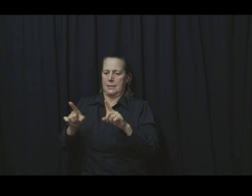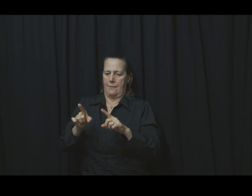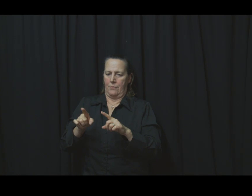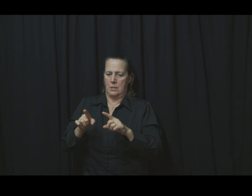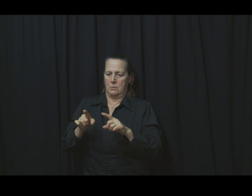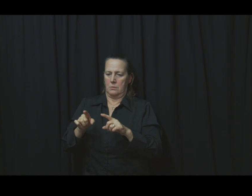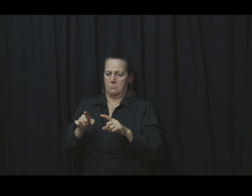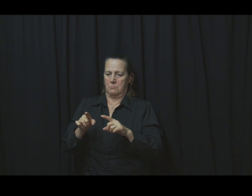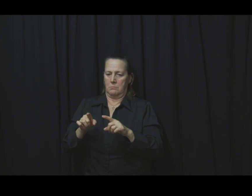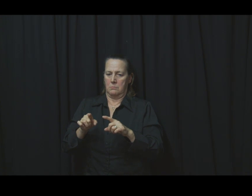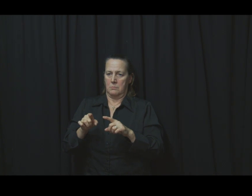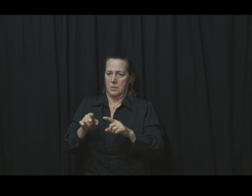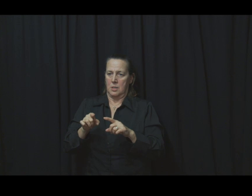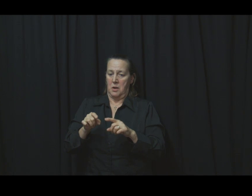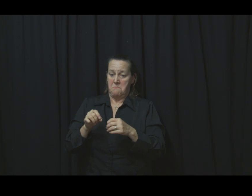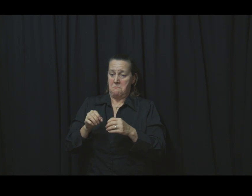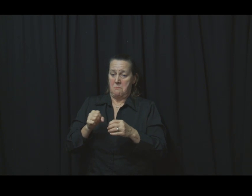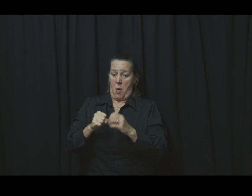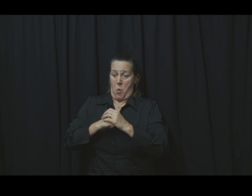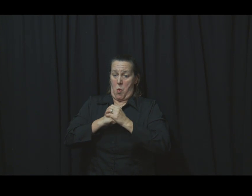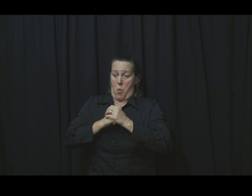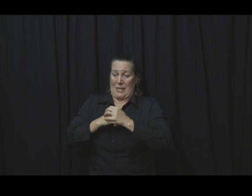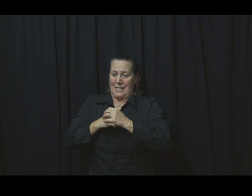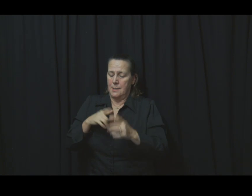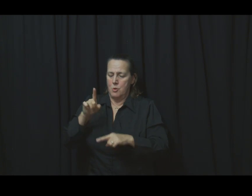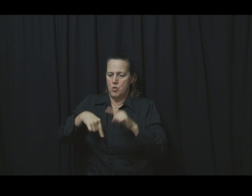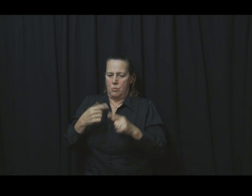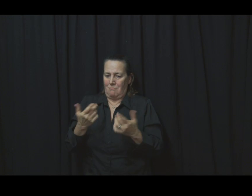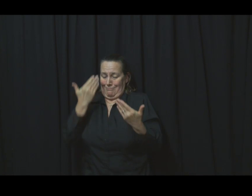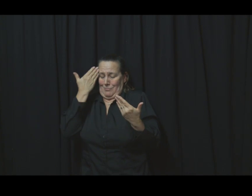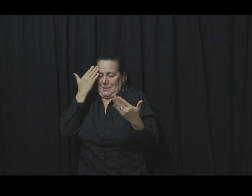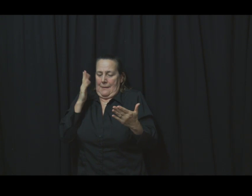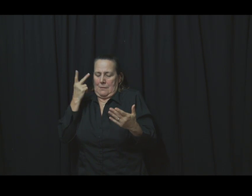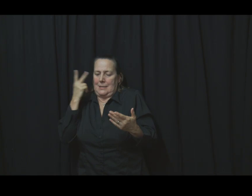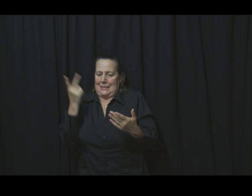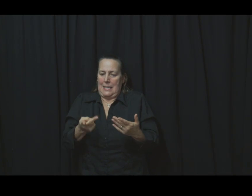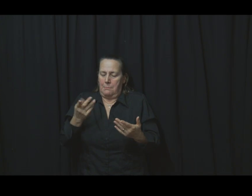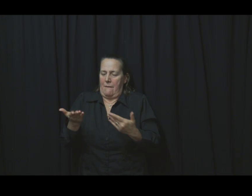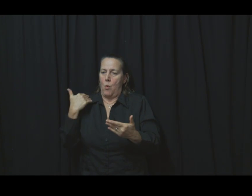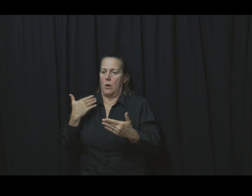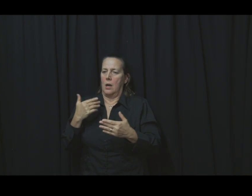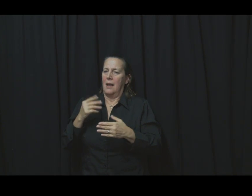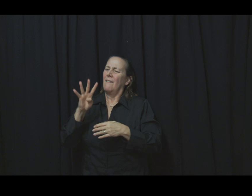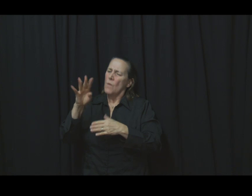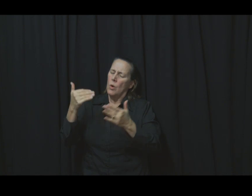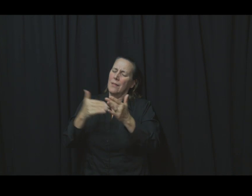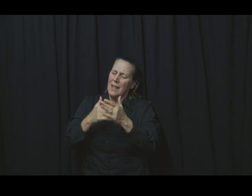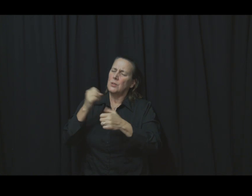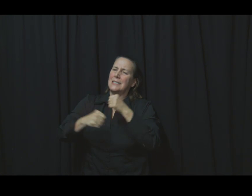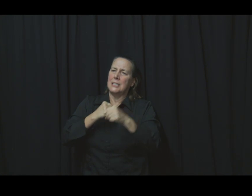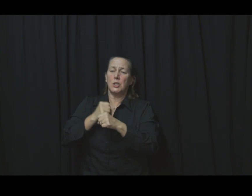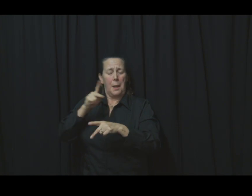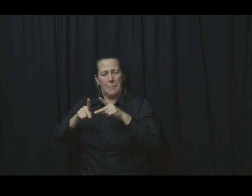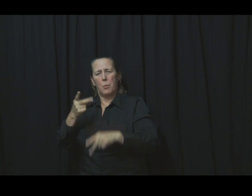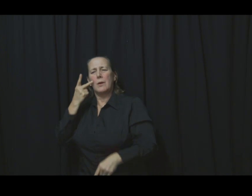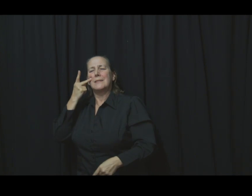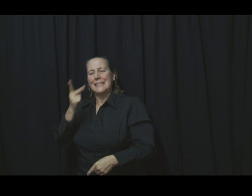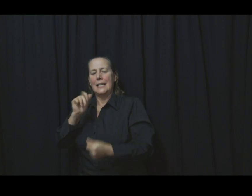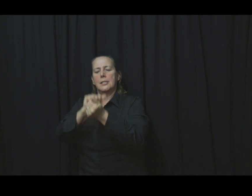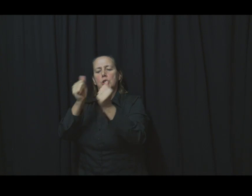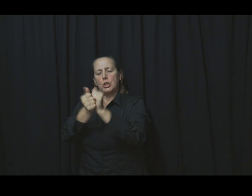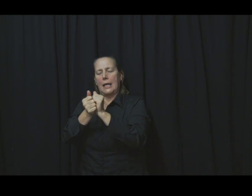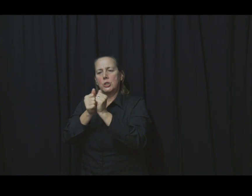organisms you can't see, and so on. I mean, this would be enormous news. The last 4,000 years, people would have seen these changes among